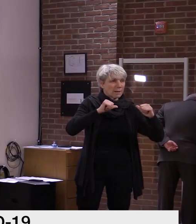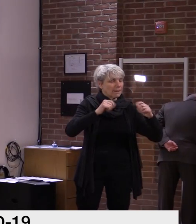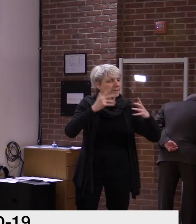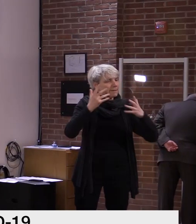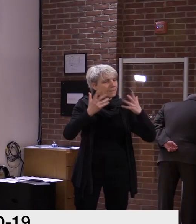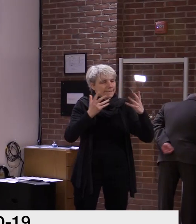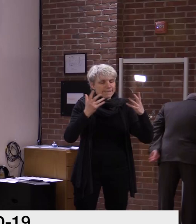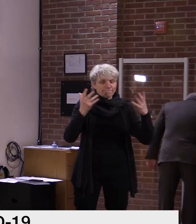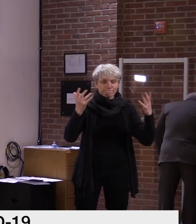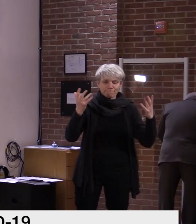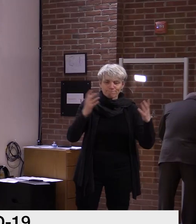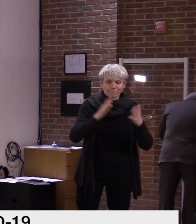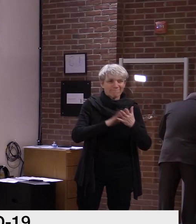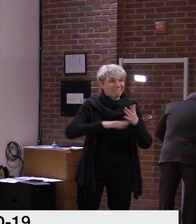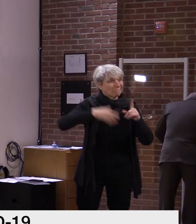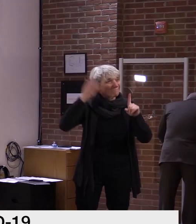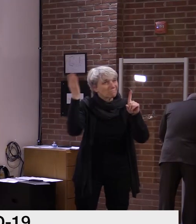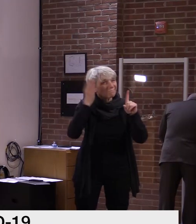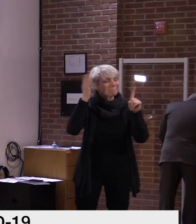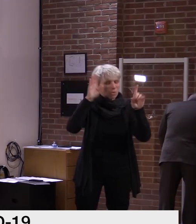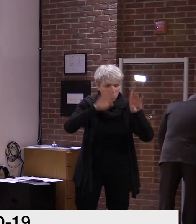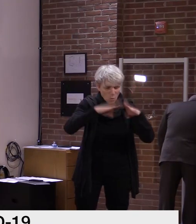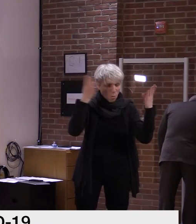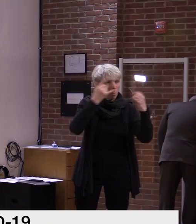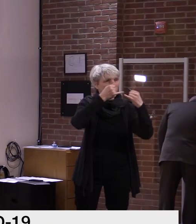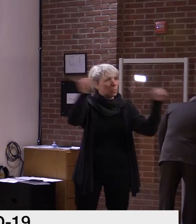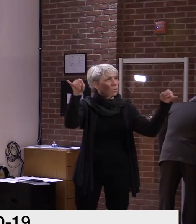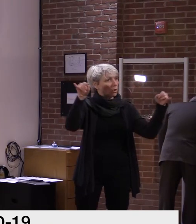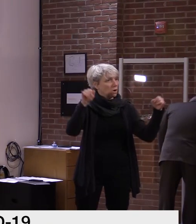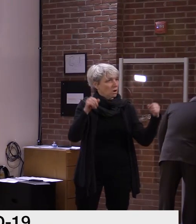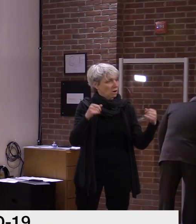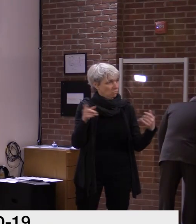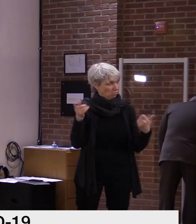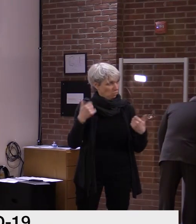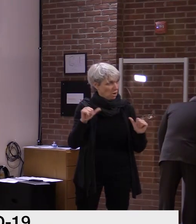get the border open in Canada,